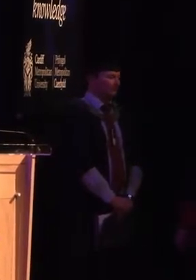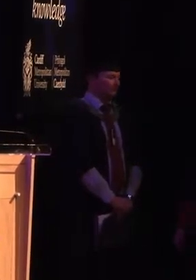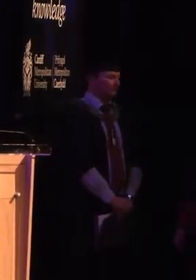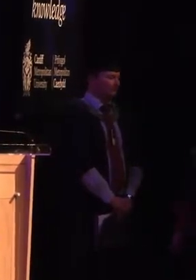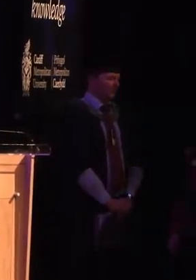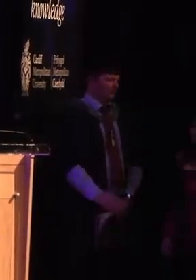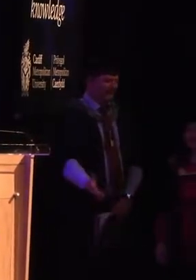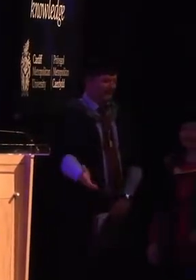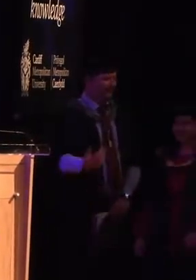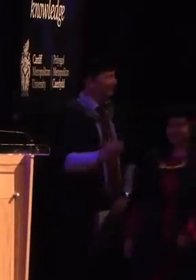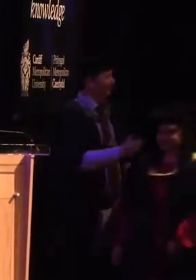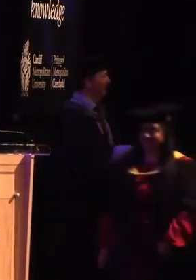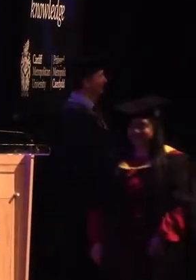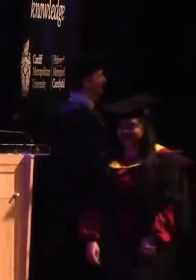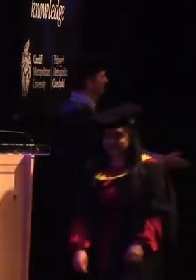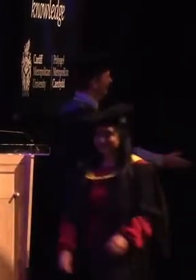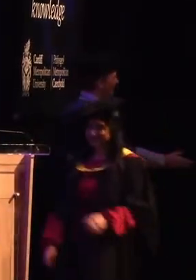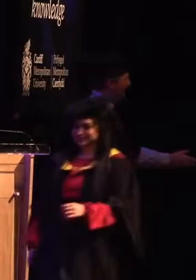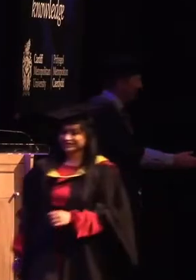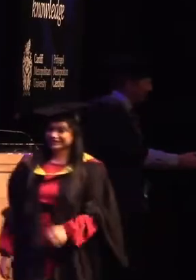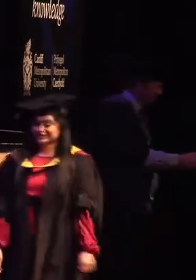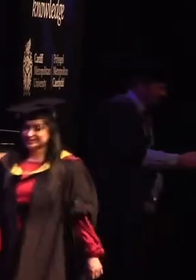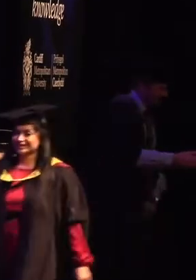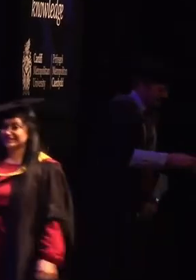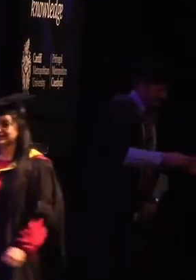Tamina Begum.